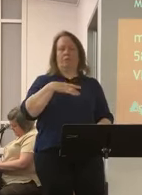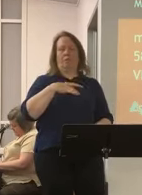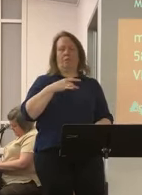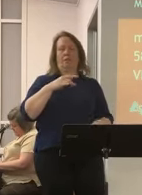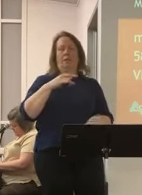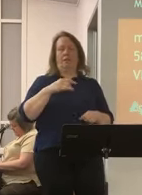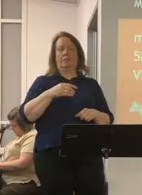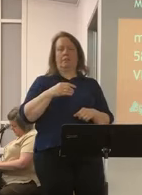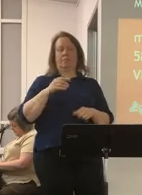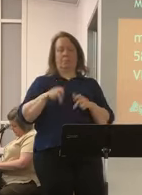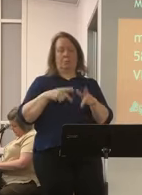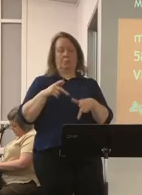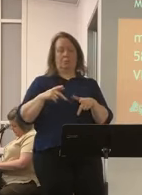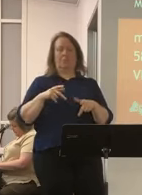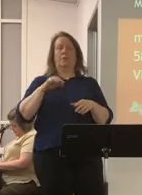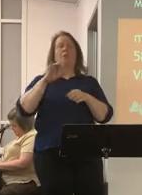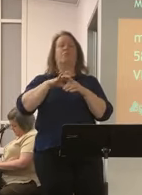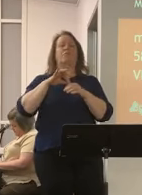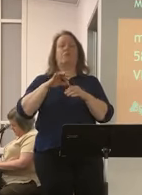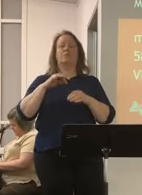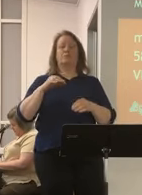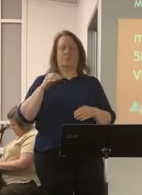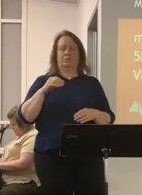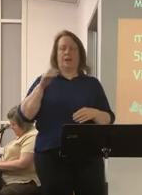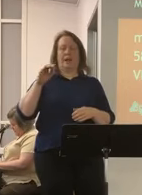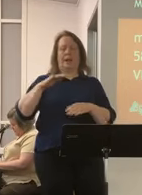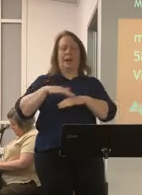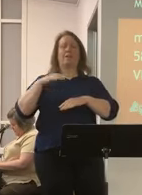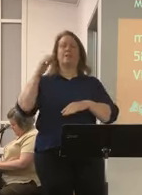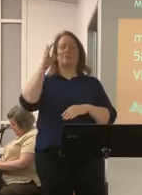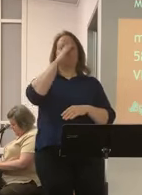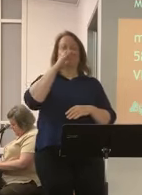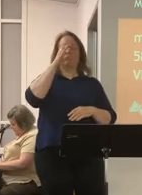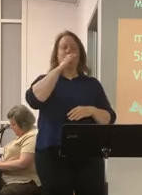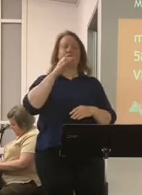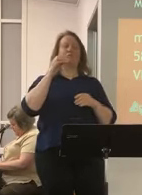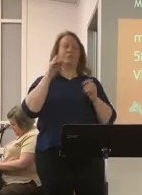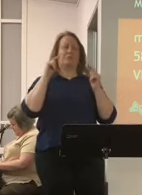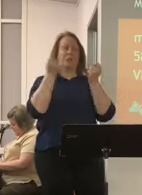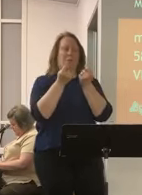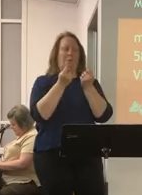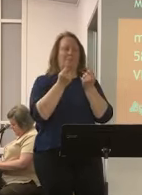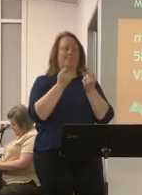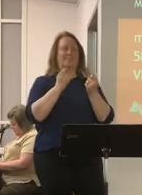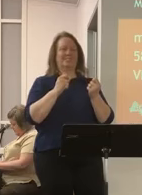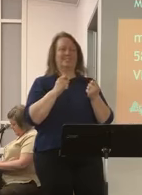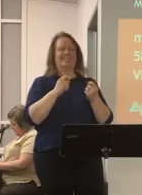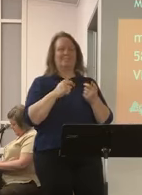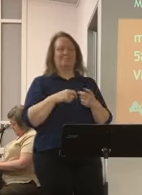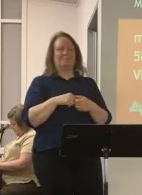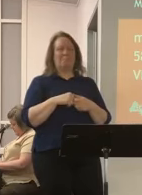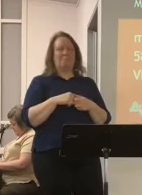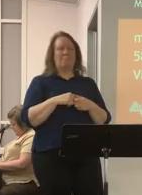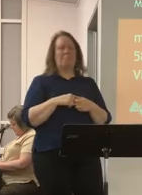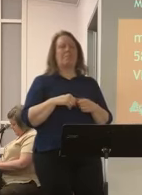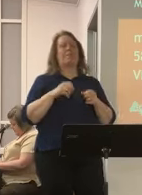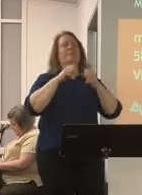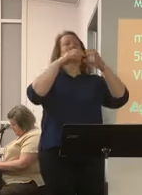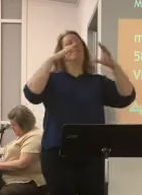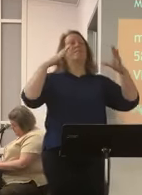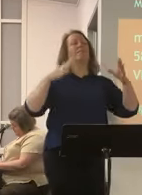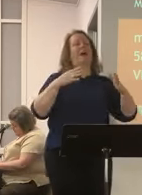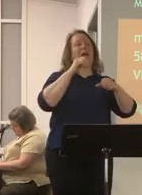to put them on the search team because it's so much hard work to be on a pastor search team. And so they have a lot of